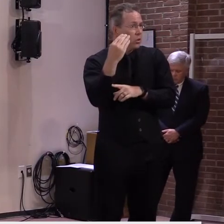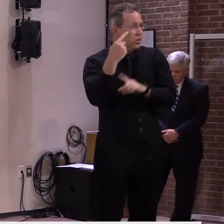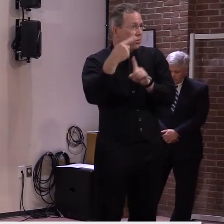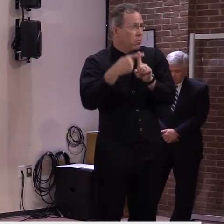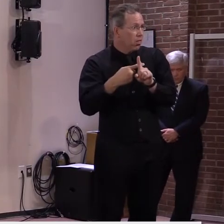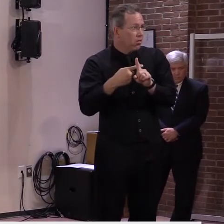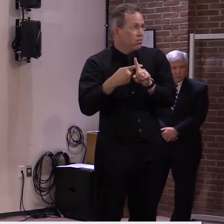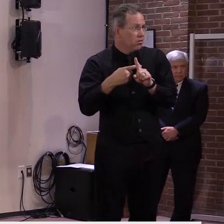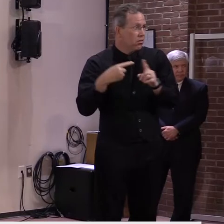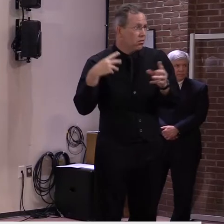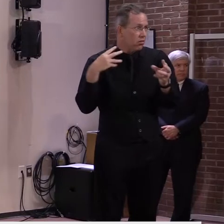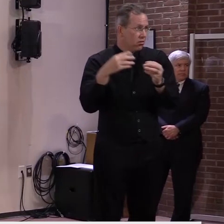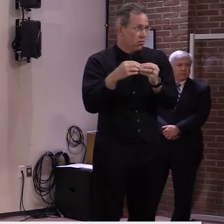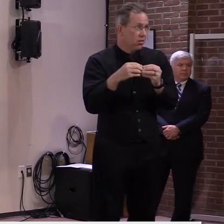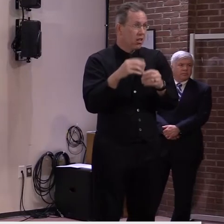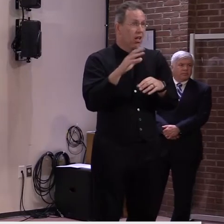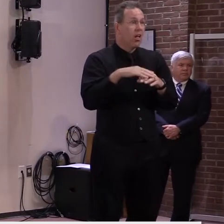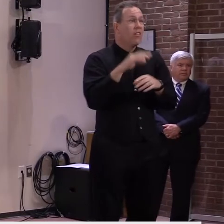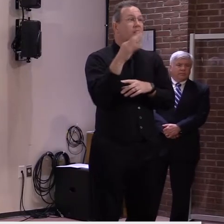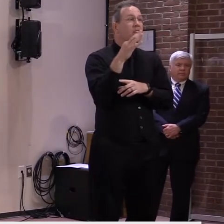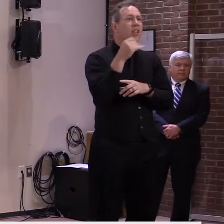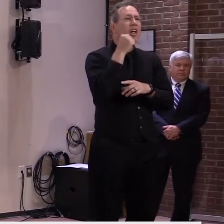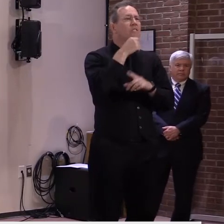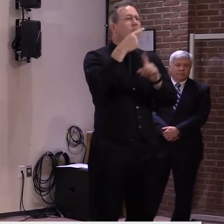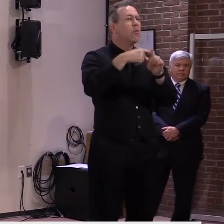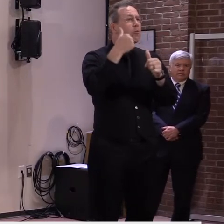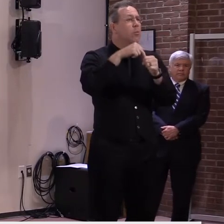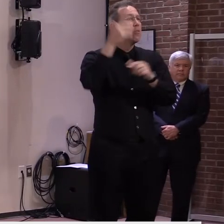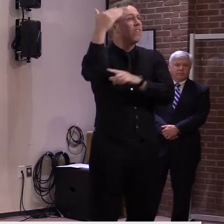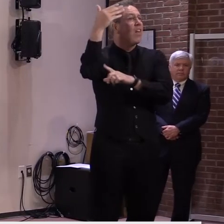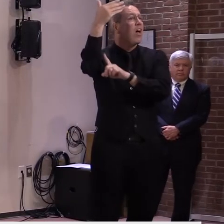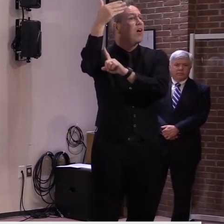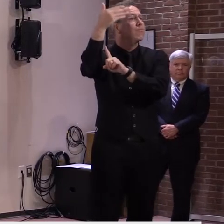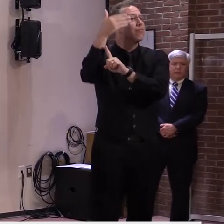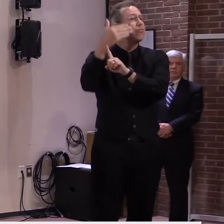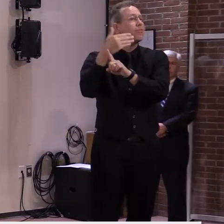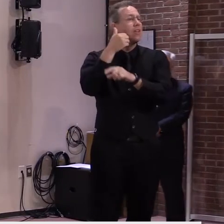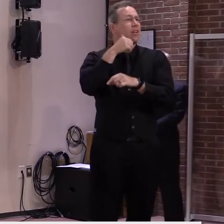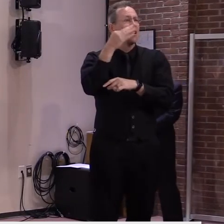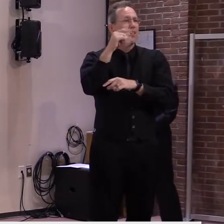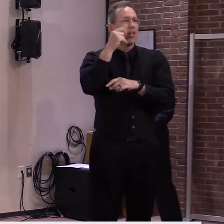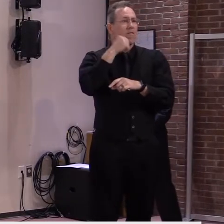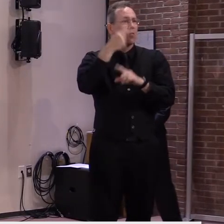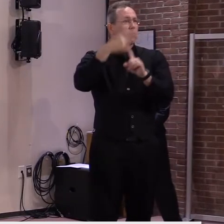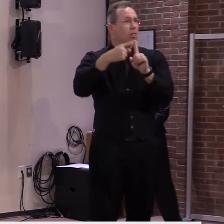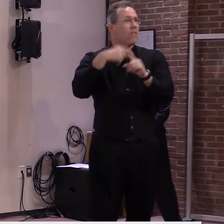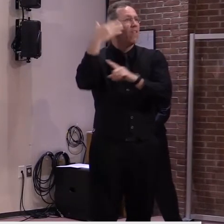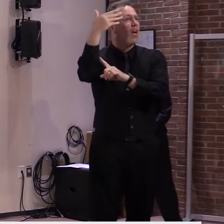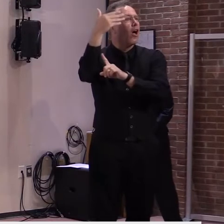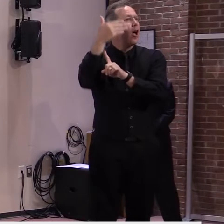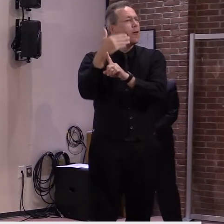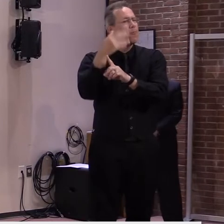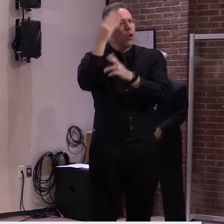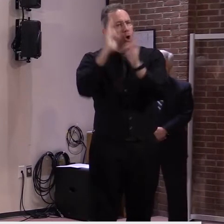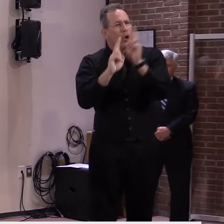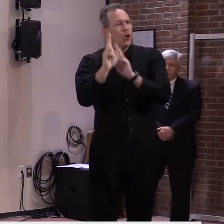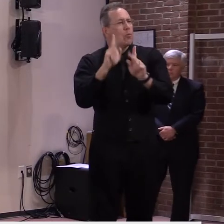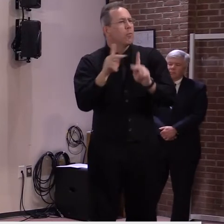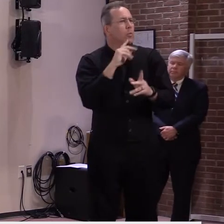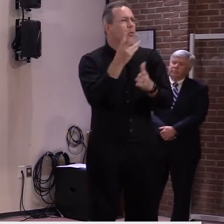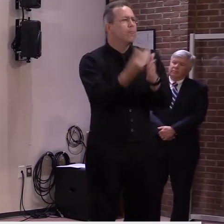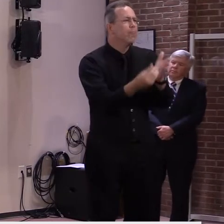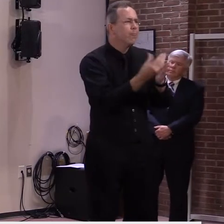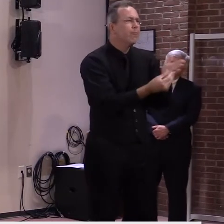month, flags will fly at half staff to honor the 254 Vermonters who we've lost during the